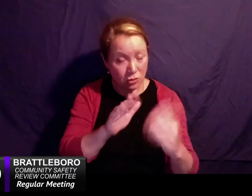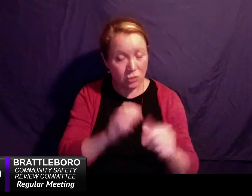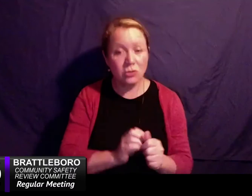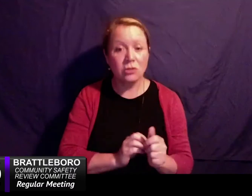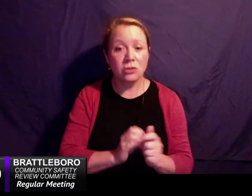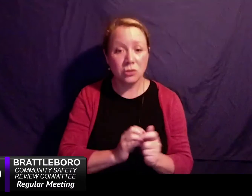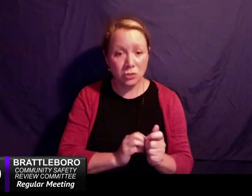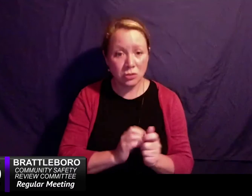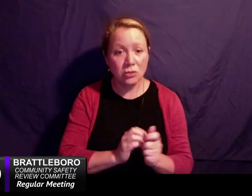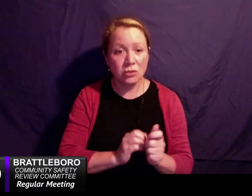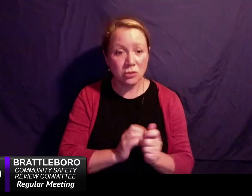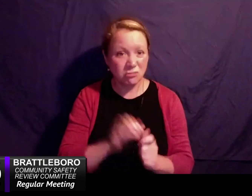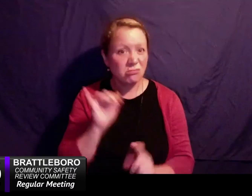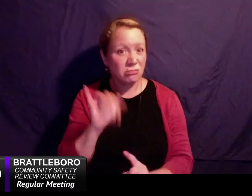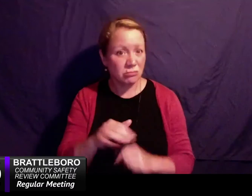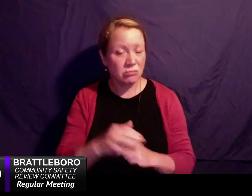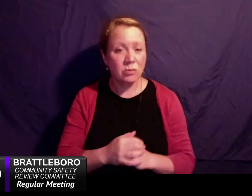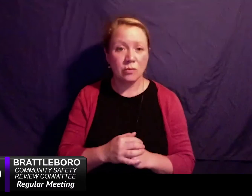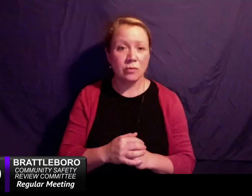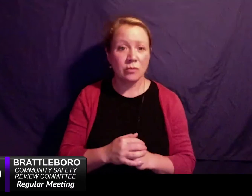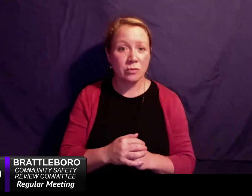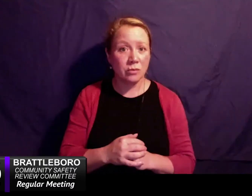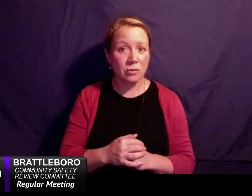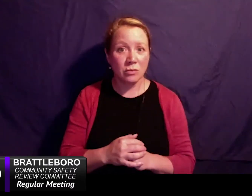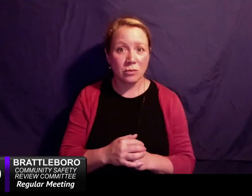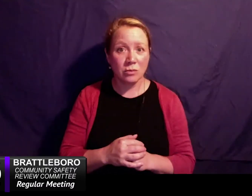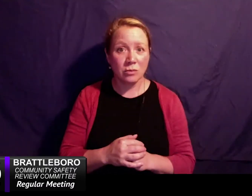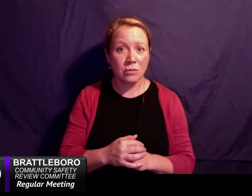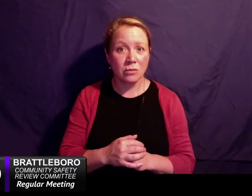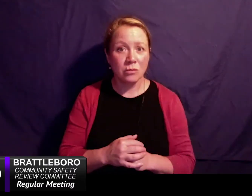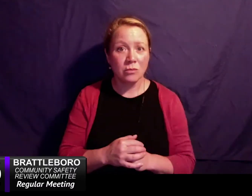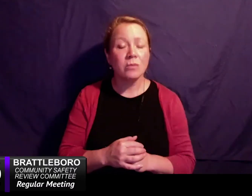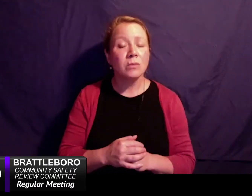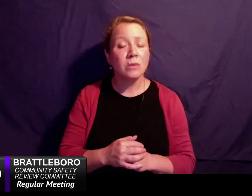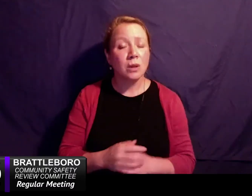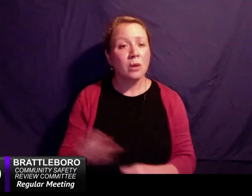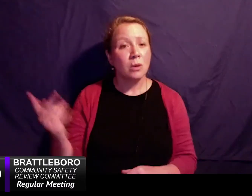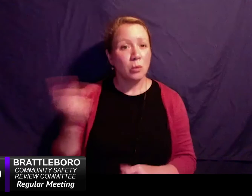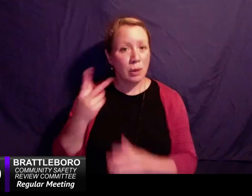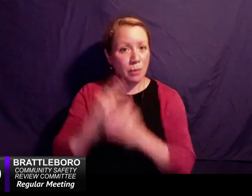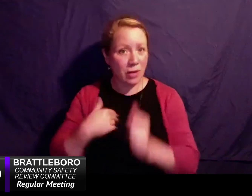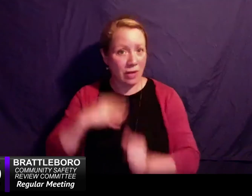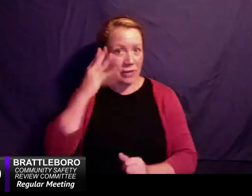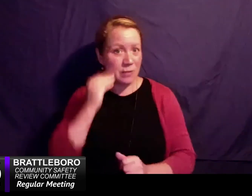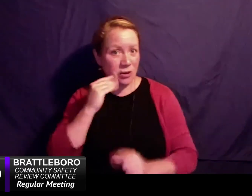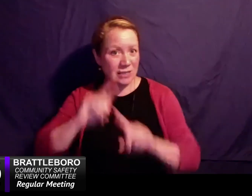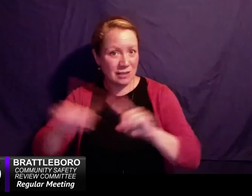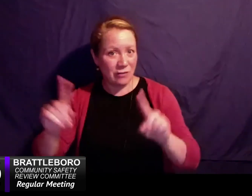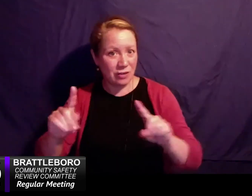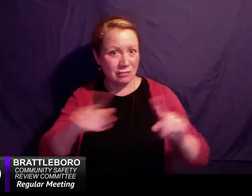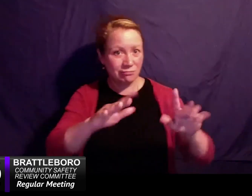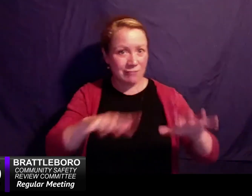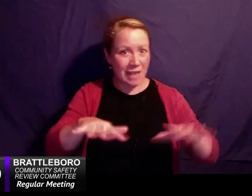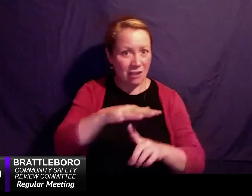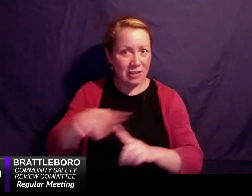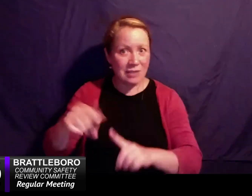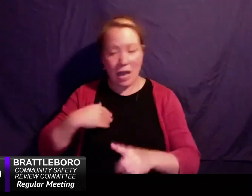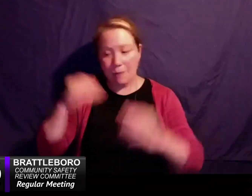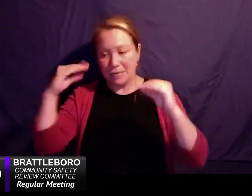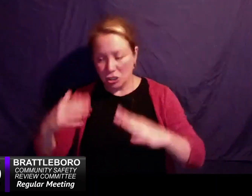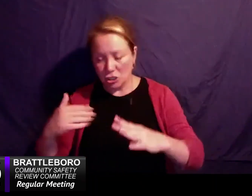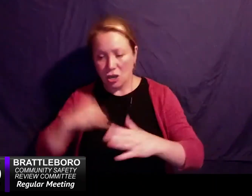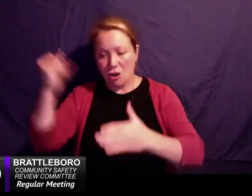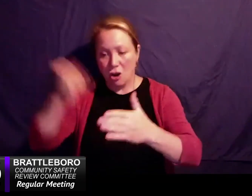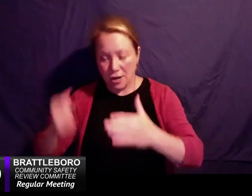we both hold space in a lot of different contexts. I often work as a teacher and an artist and a